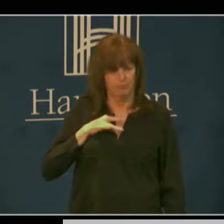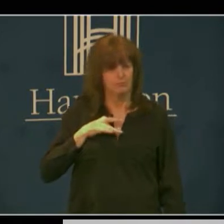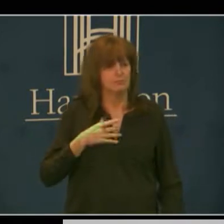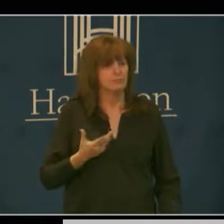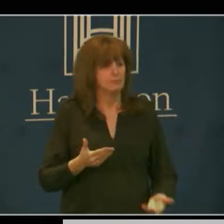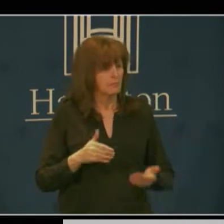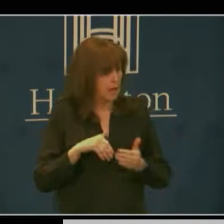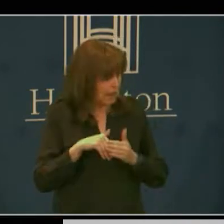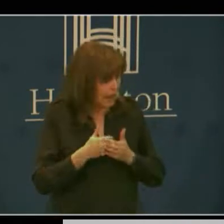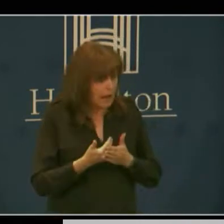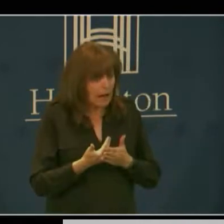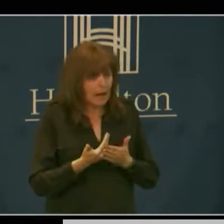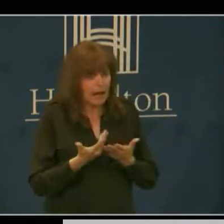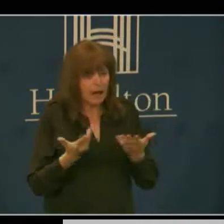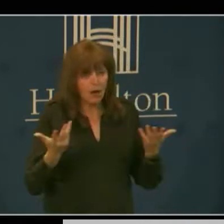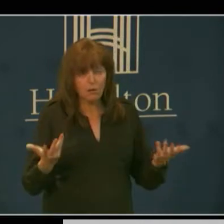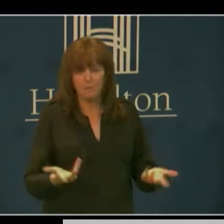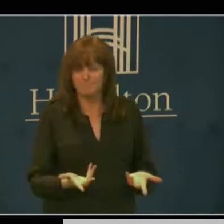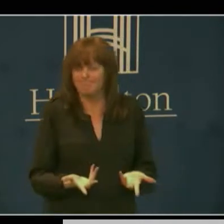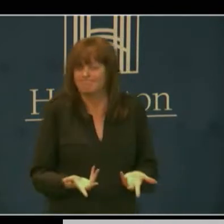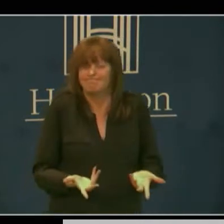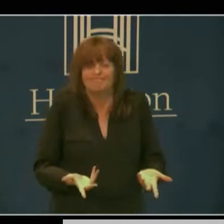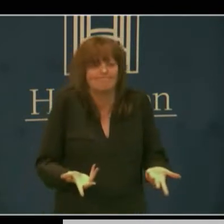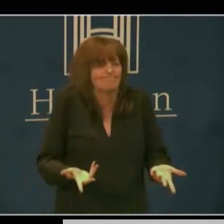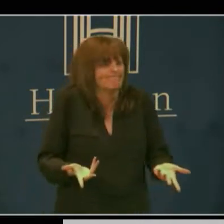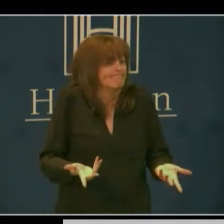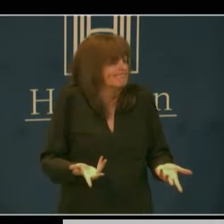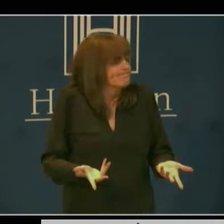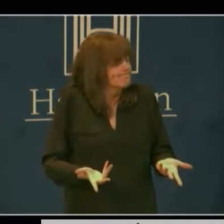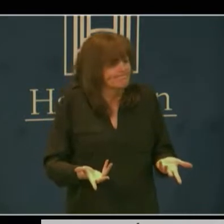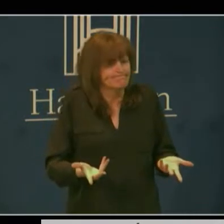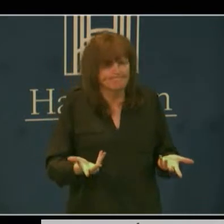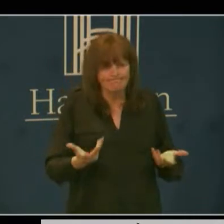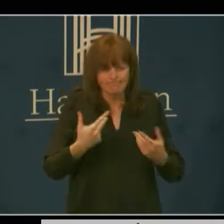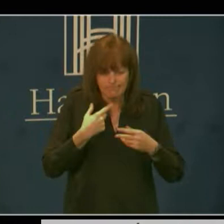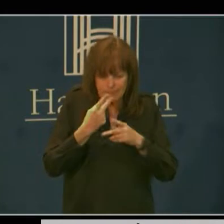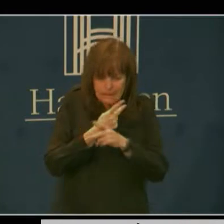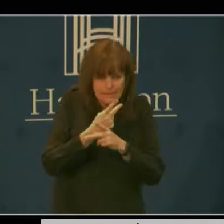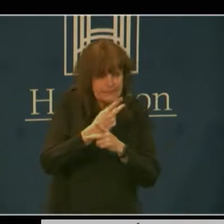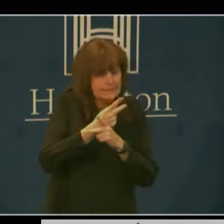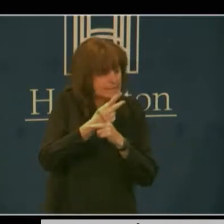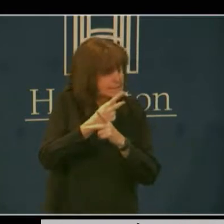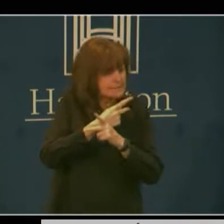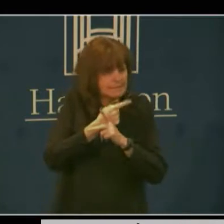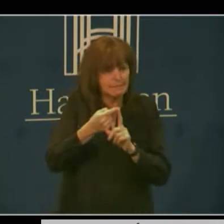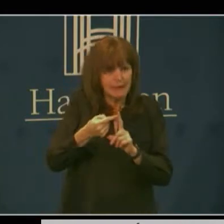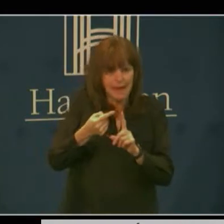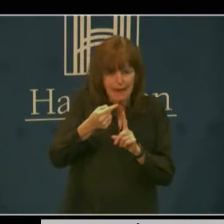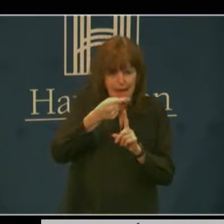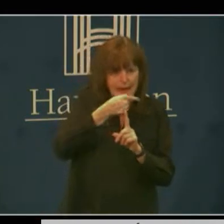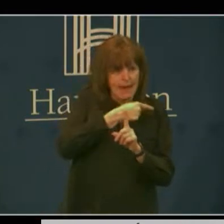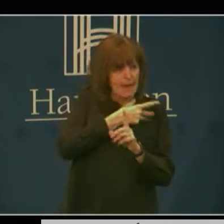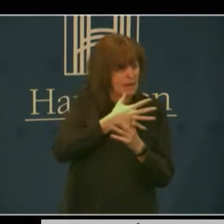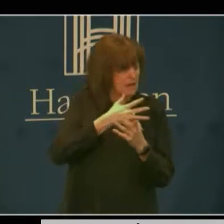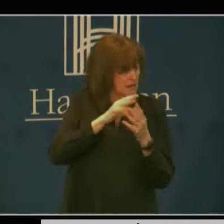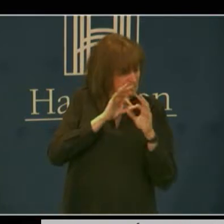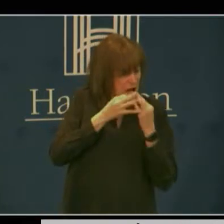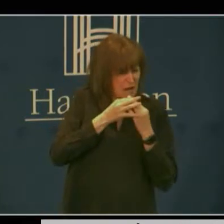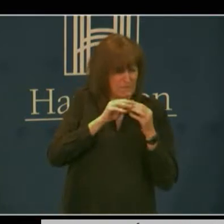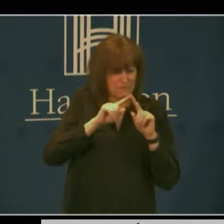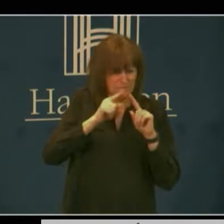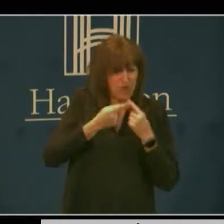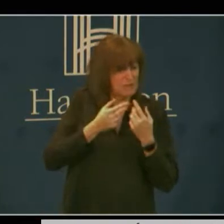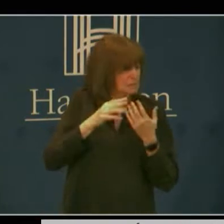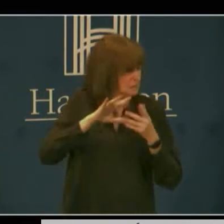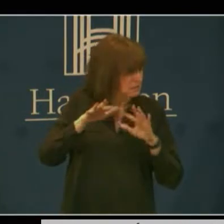with the virus, but we can't find a travel history or a contact that had a travel history. And quite frankly, this would be